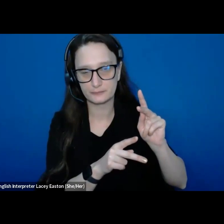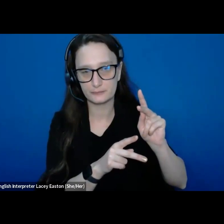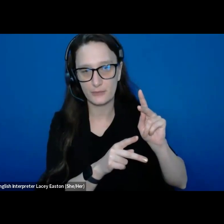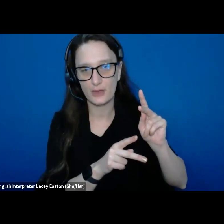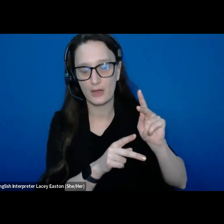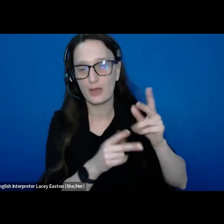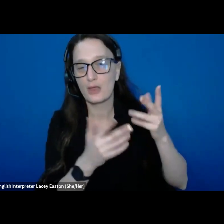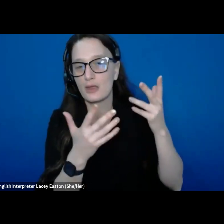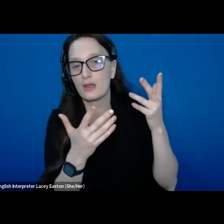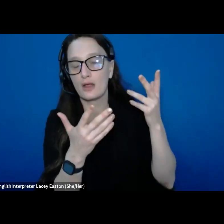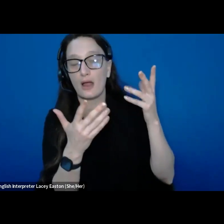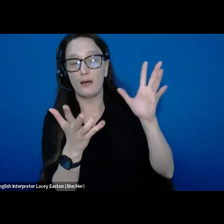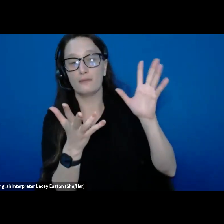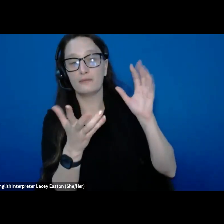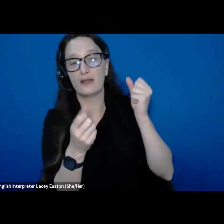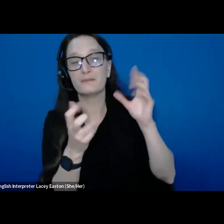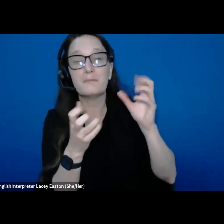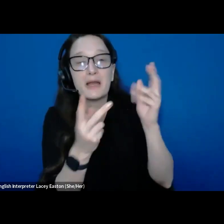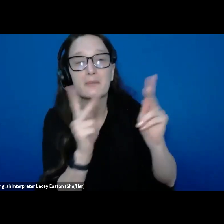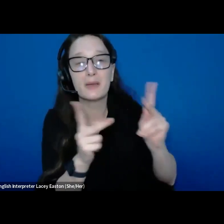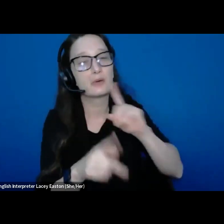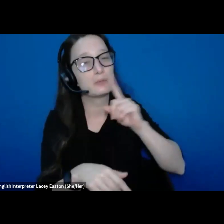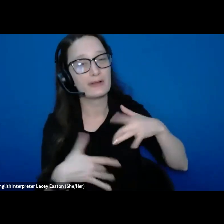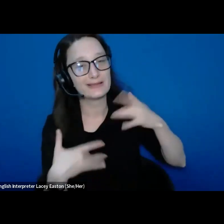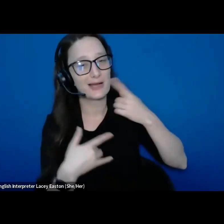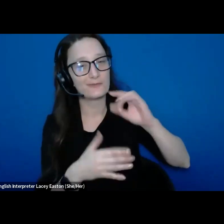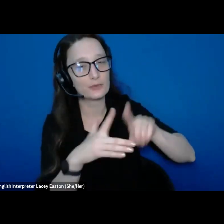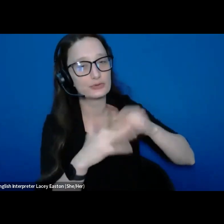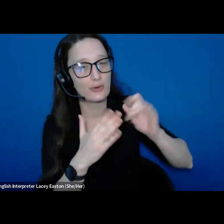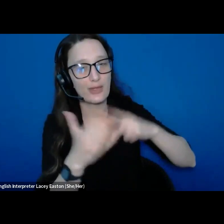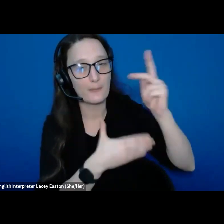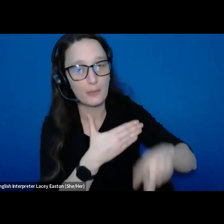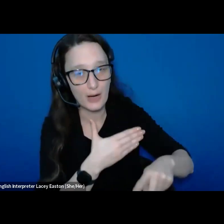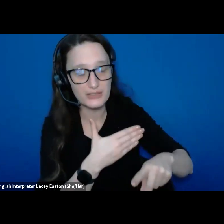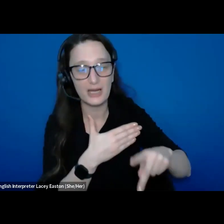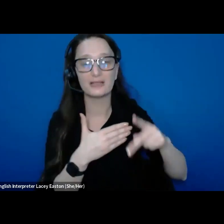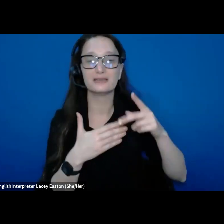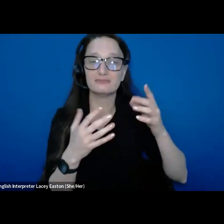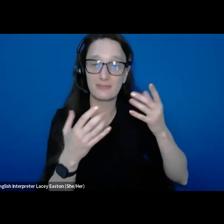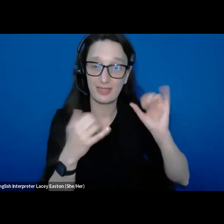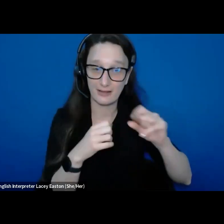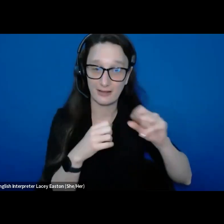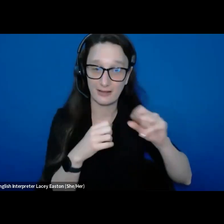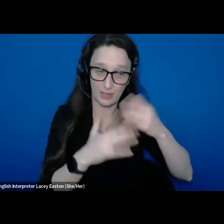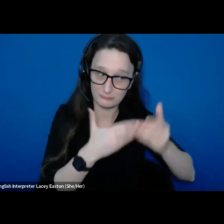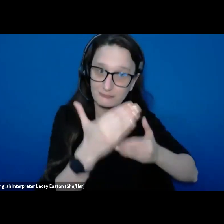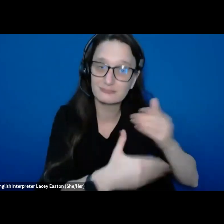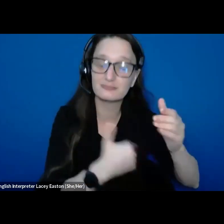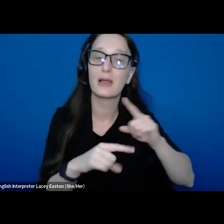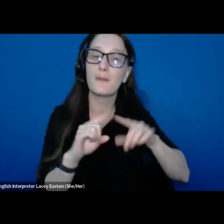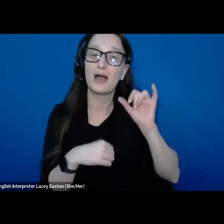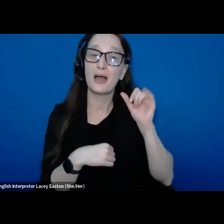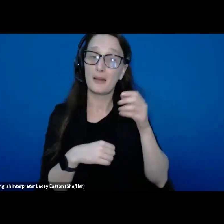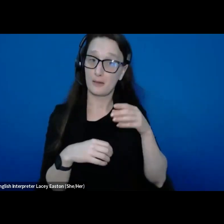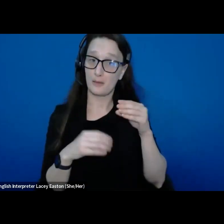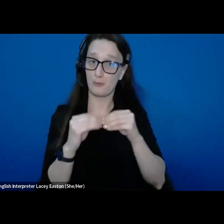project going. But part of that, Carly and I feel like we want more of a lasting relationship beyond the employment grant, as well. So